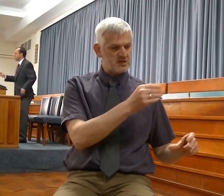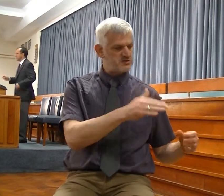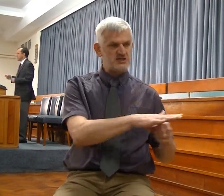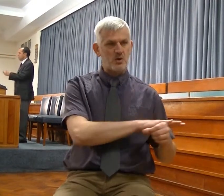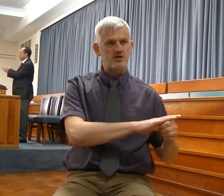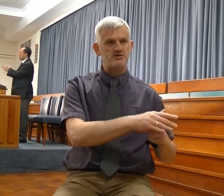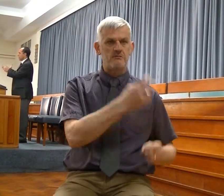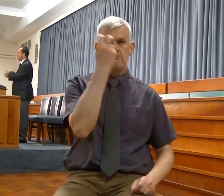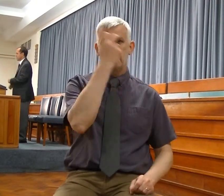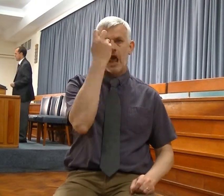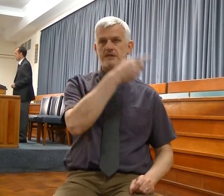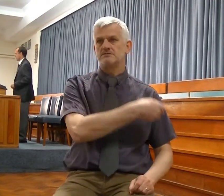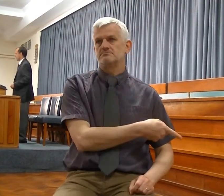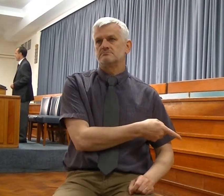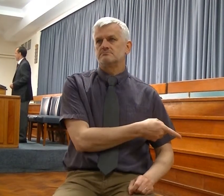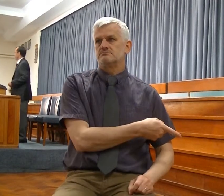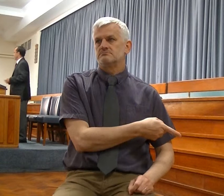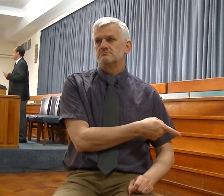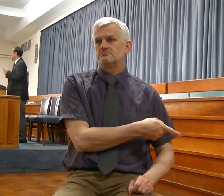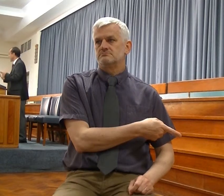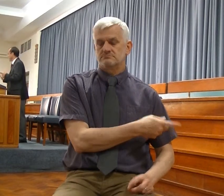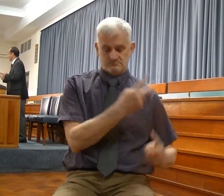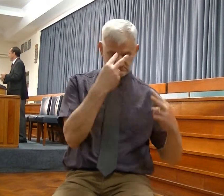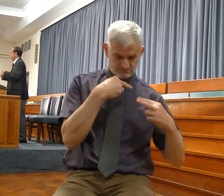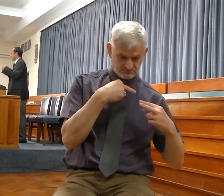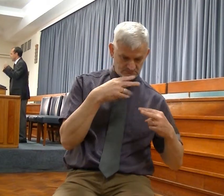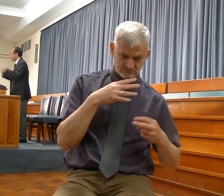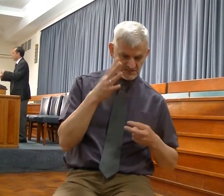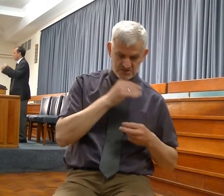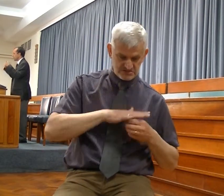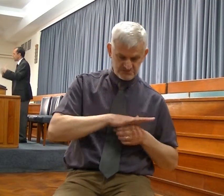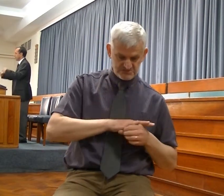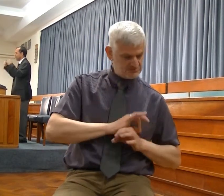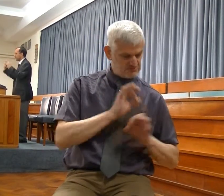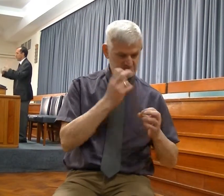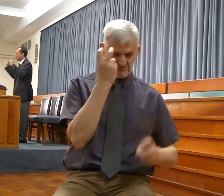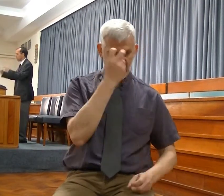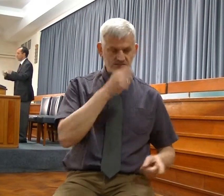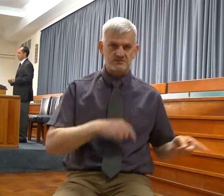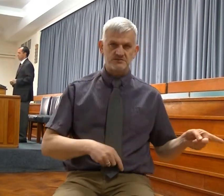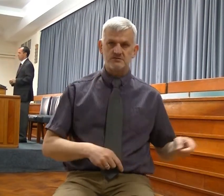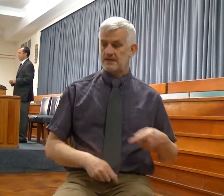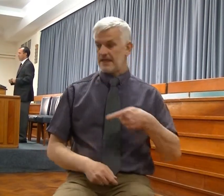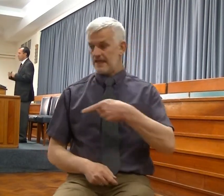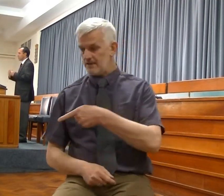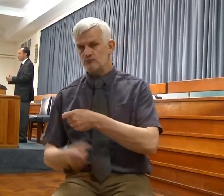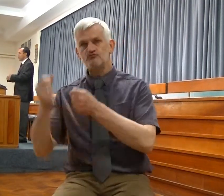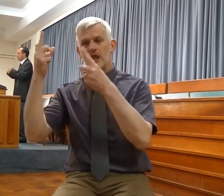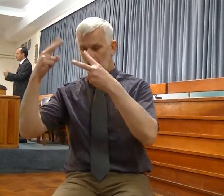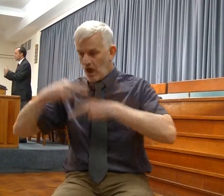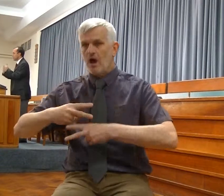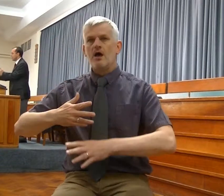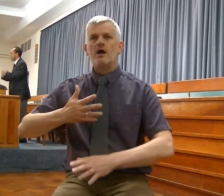He didn't see his spiritual needs. But the second, he saw himself before God.